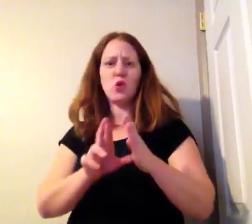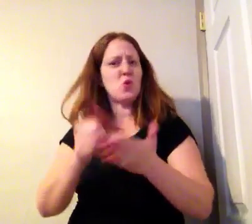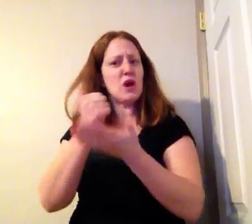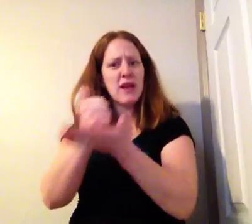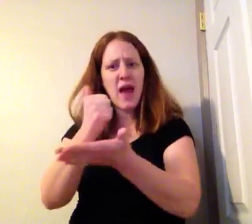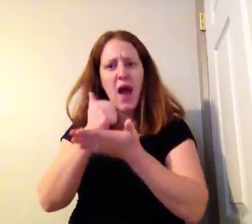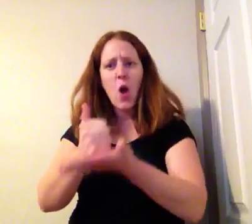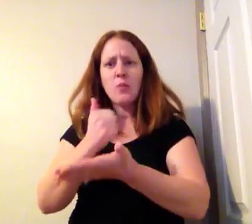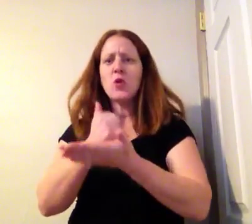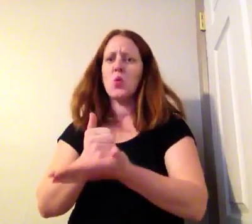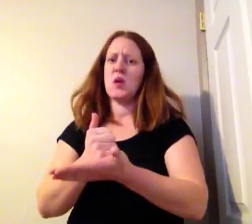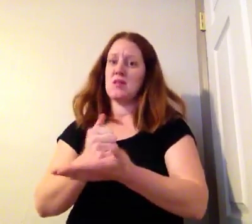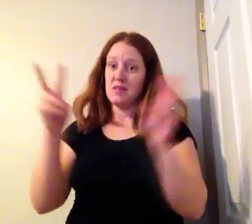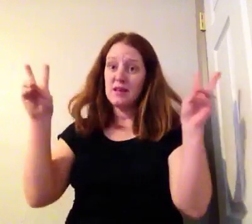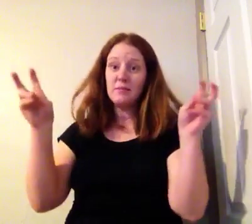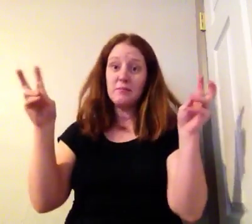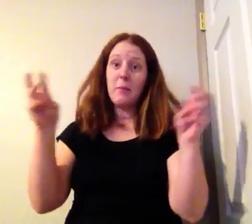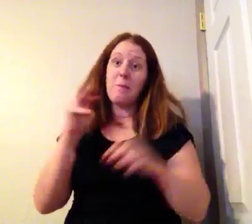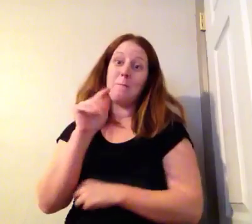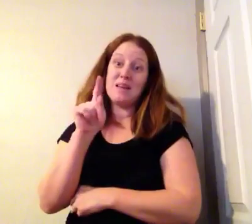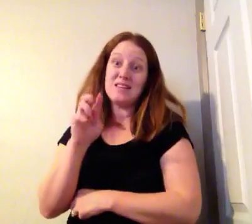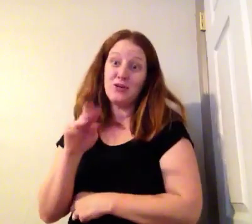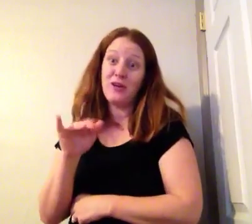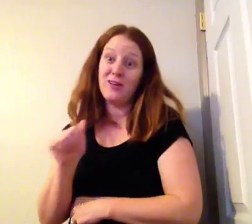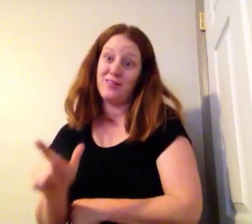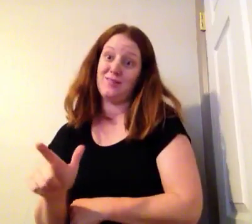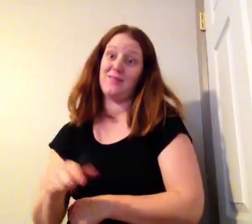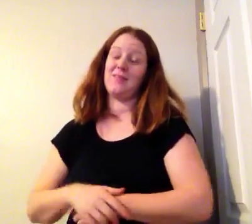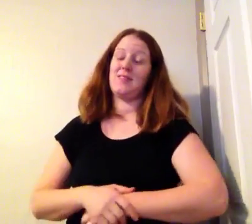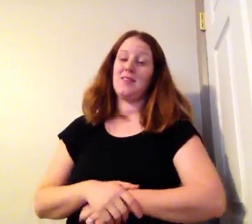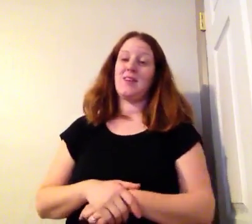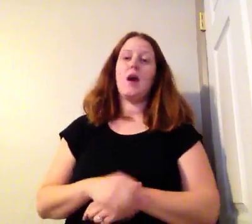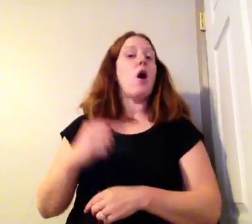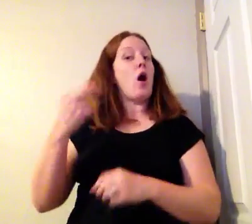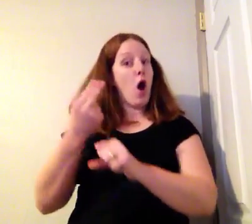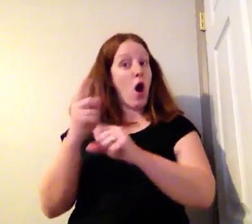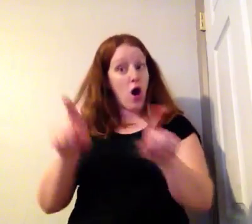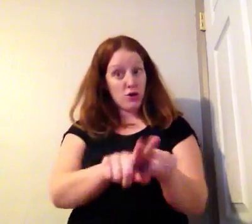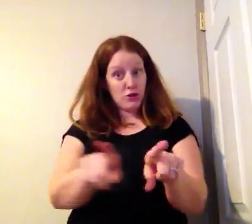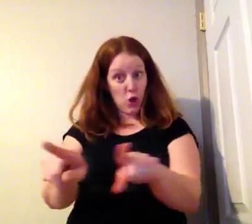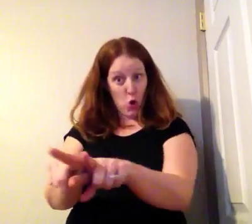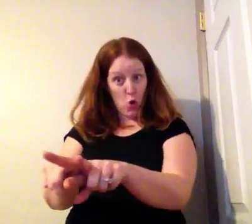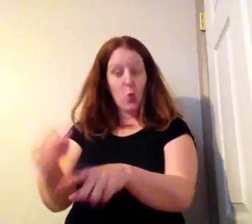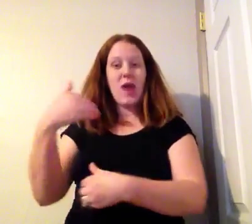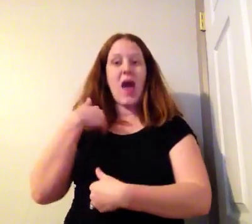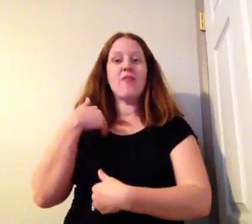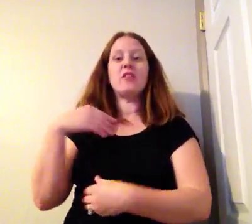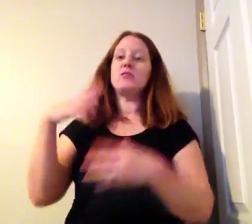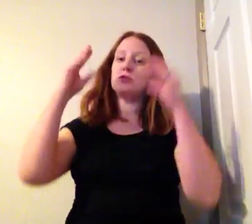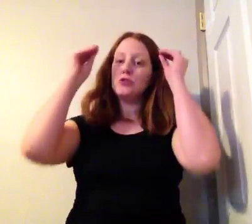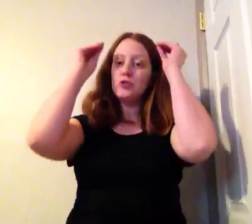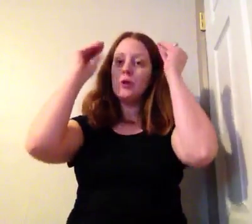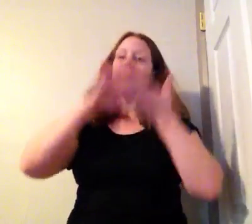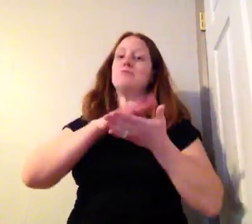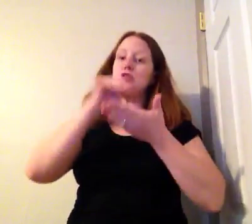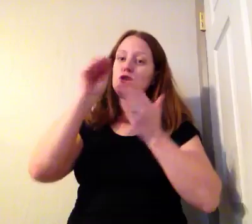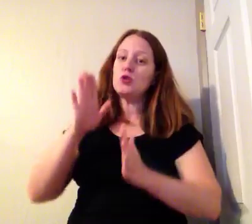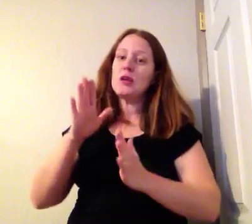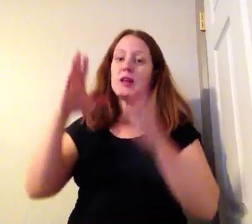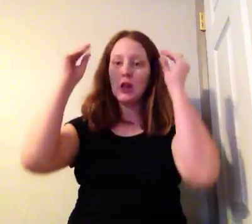matter. I also would like to mention that there is the Student Learning Center they also teach Chem 1A, or they help you with Chem 1A.